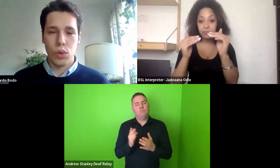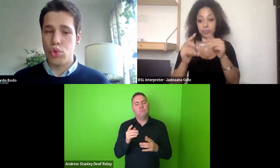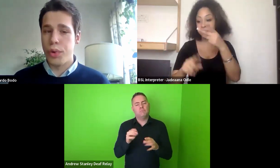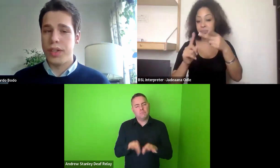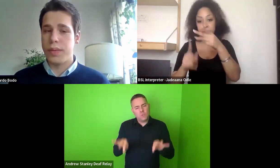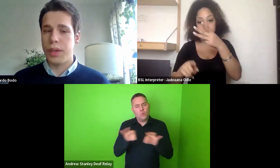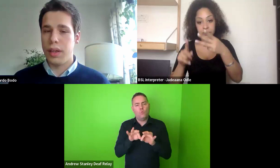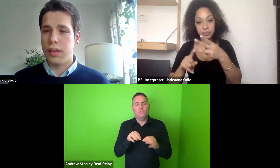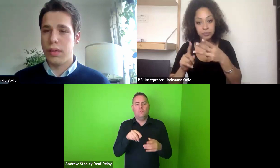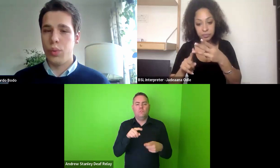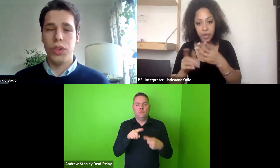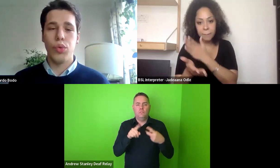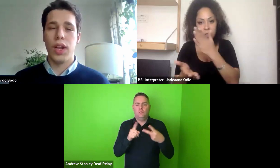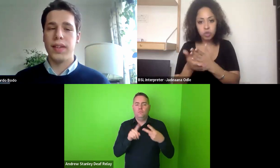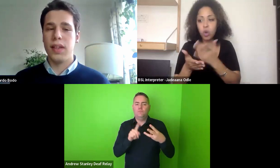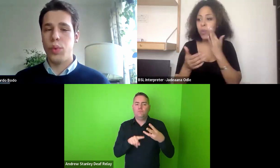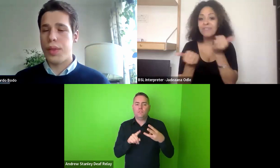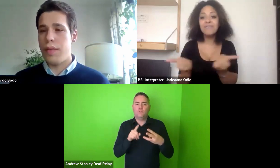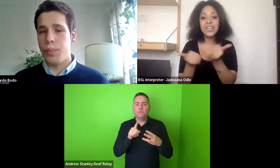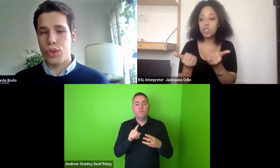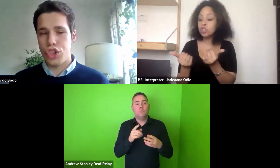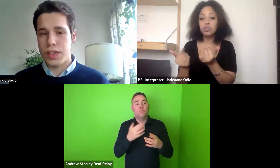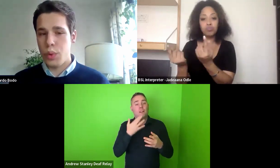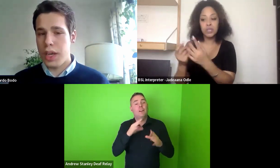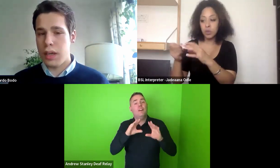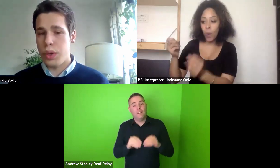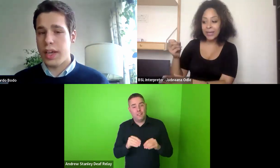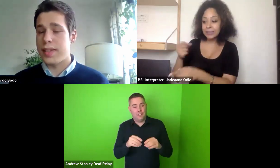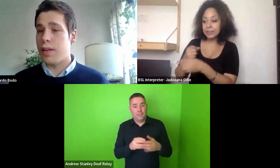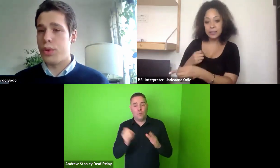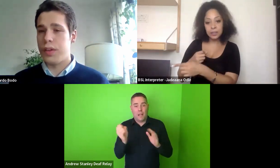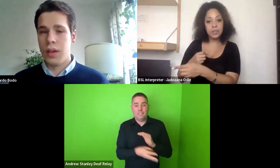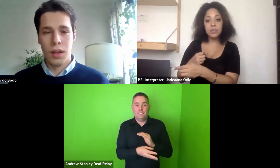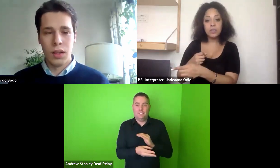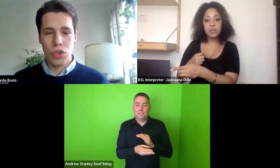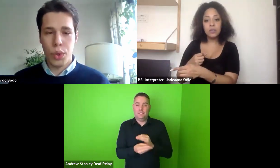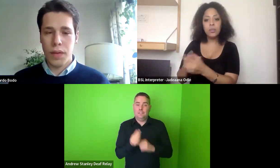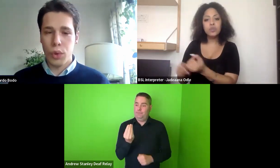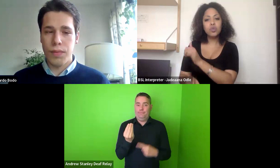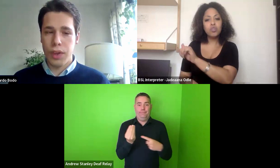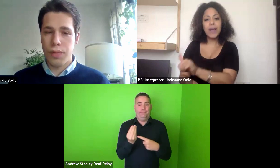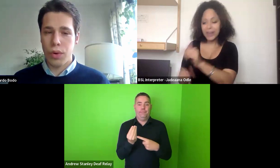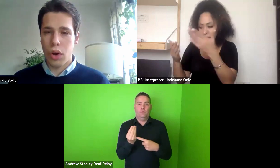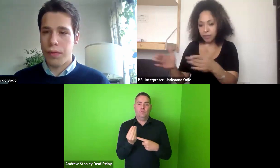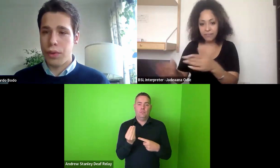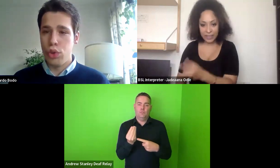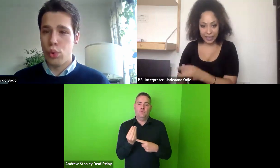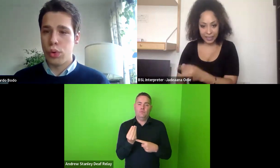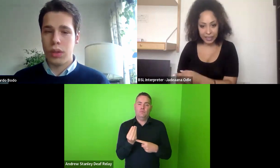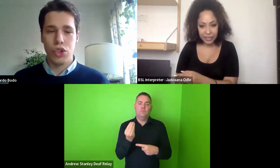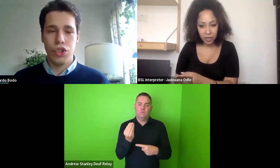against consumerism, and we need to realize that with every purchase we make, we cast a vote. So we can vote in favor